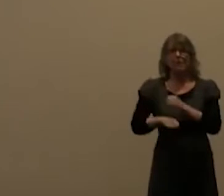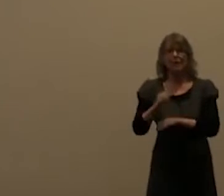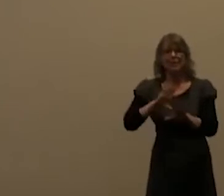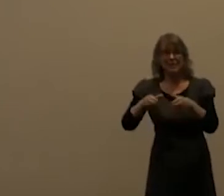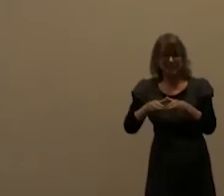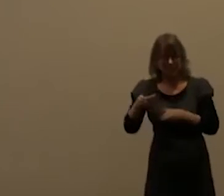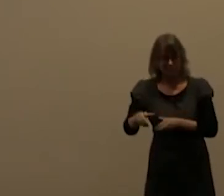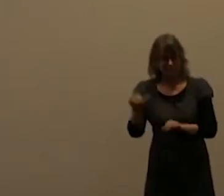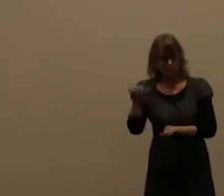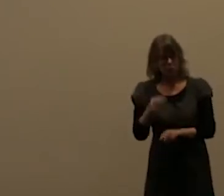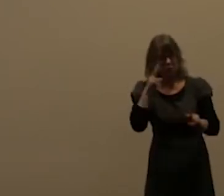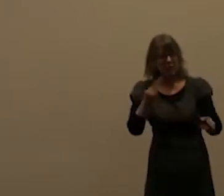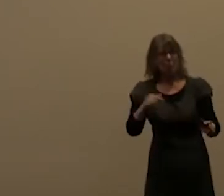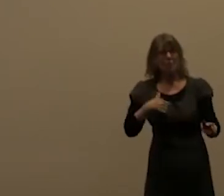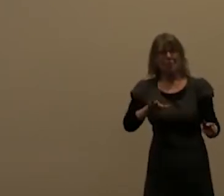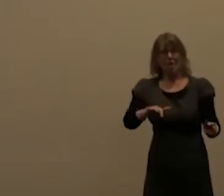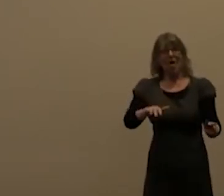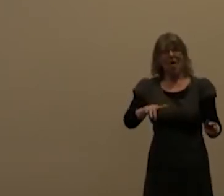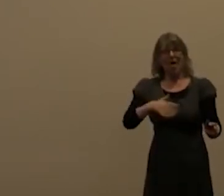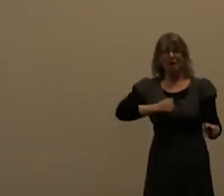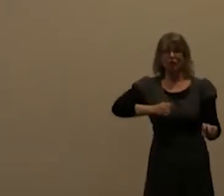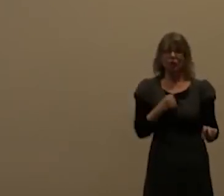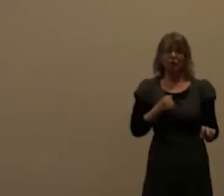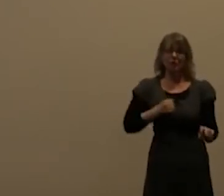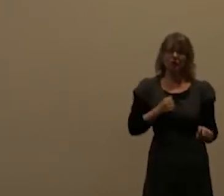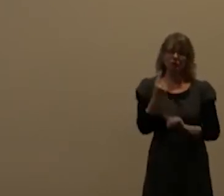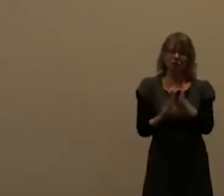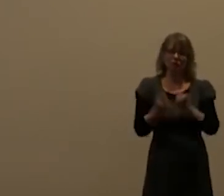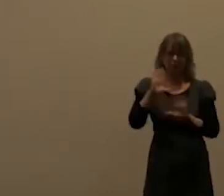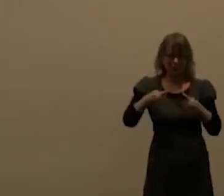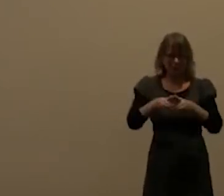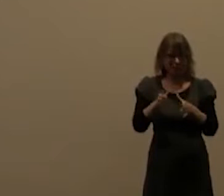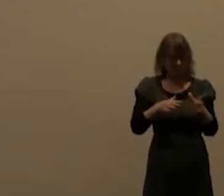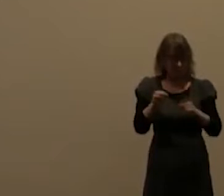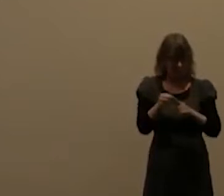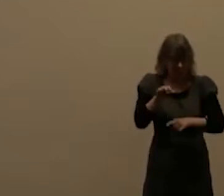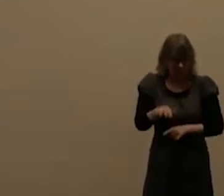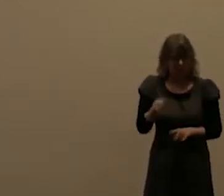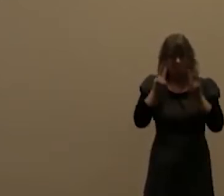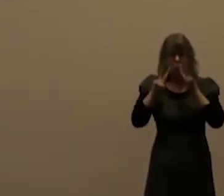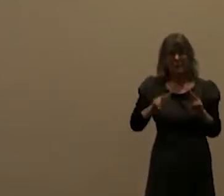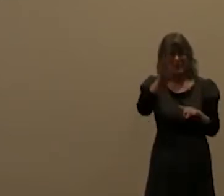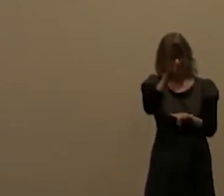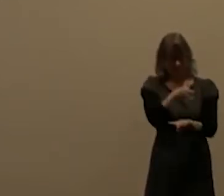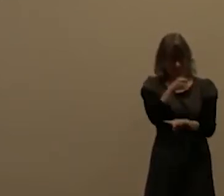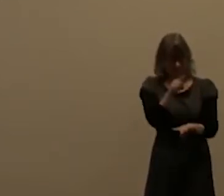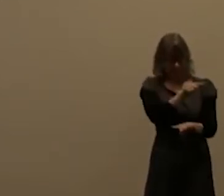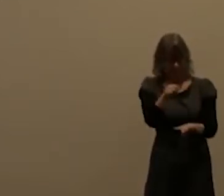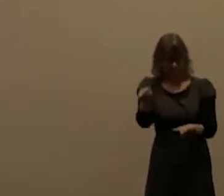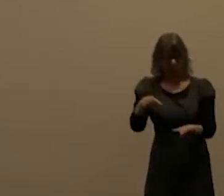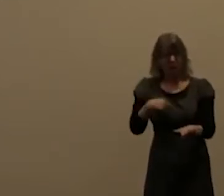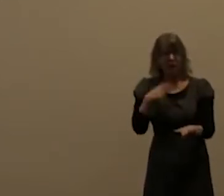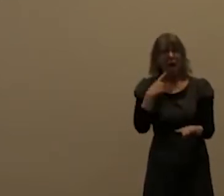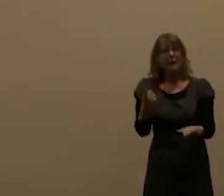team, we should see, there we go. So on our Scottish Summit team inside the Power Apps application, we see all these tables and the